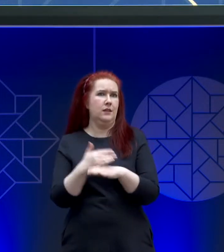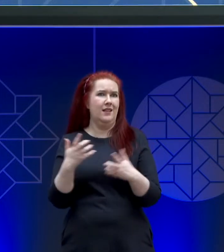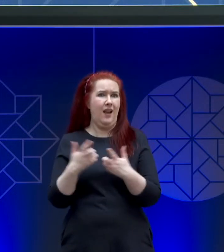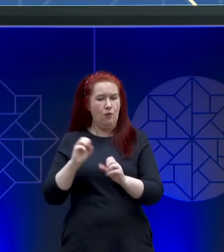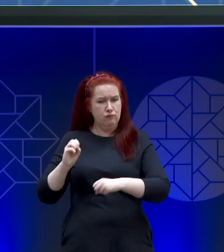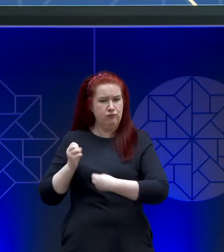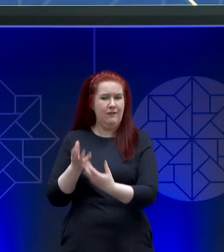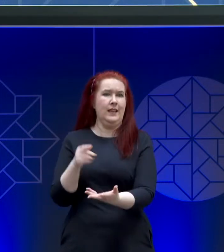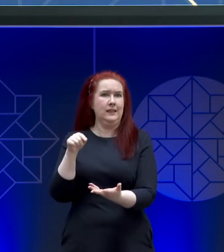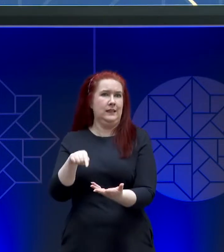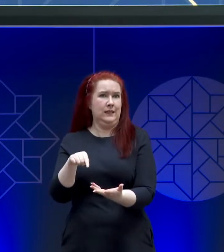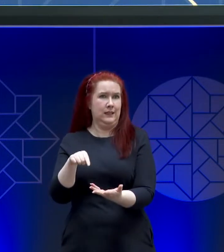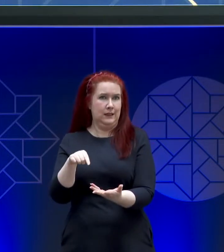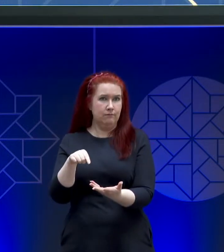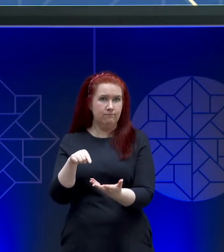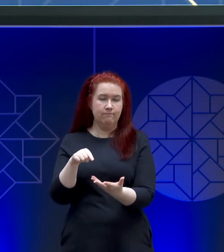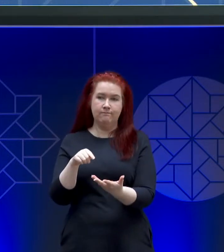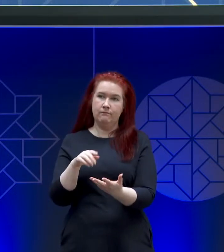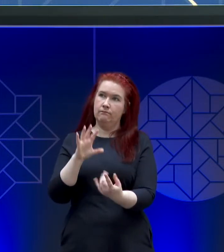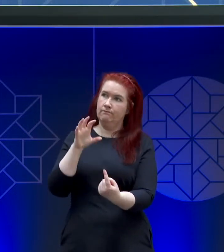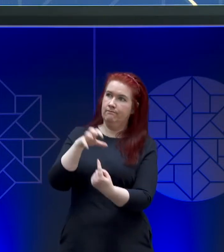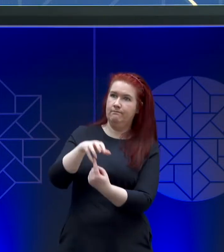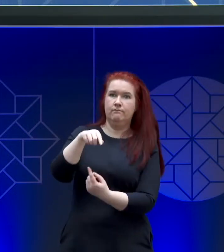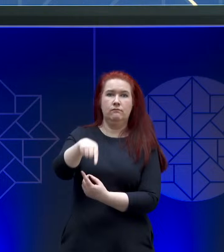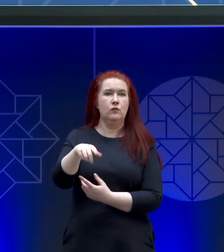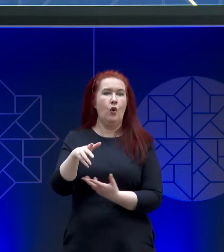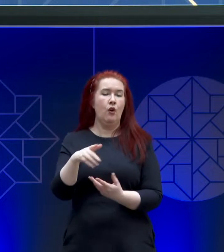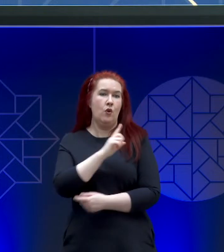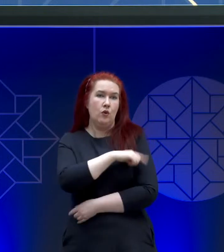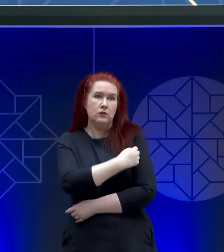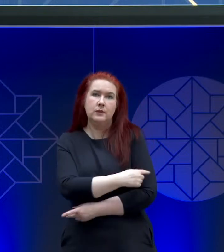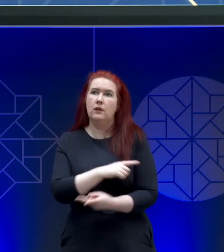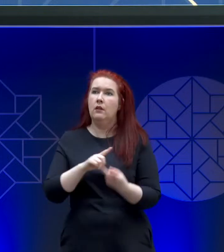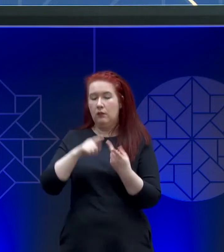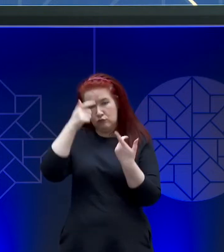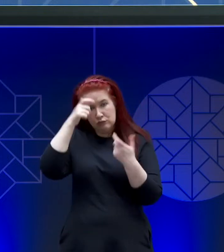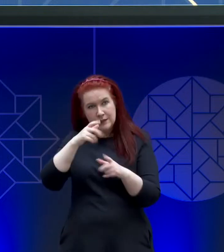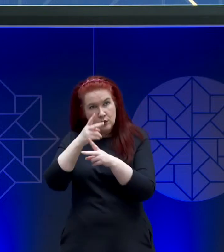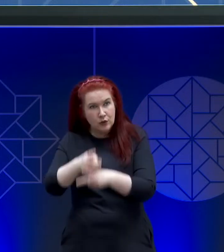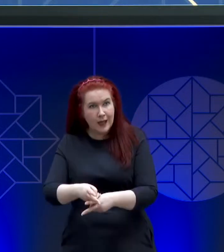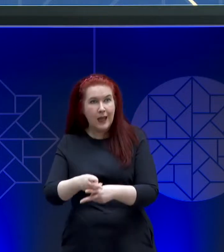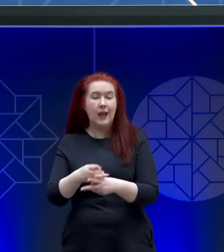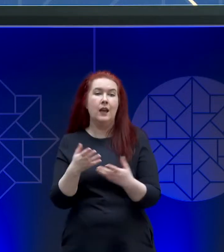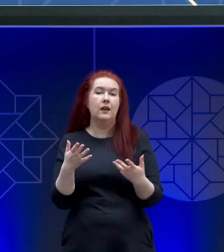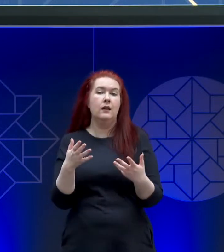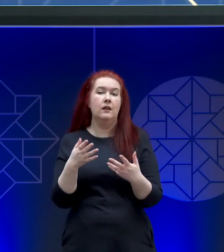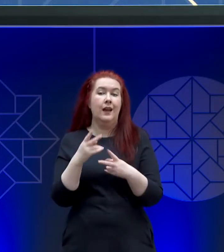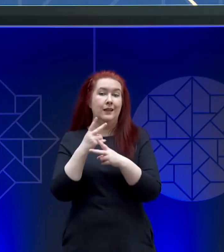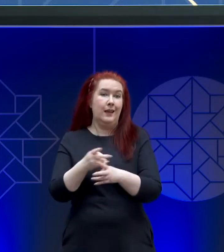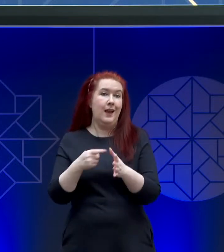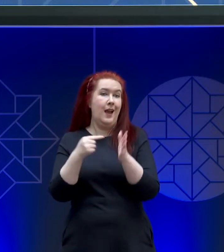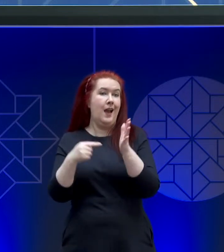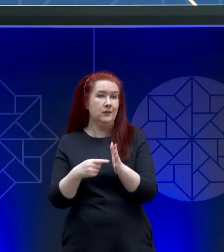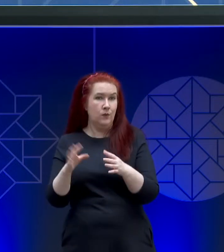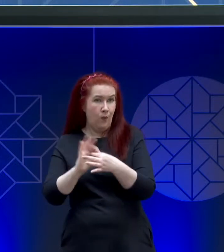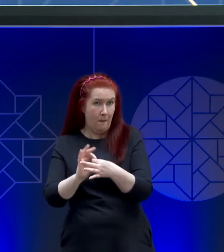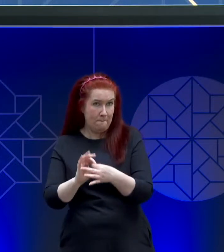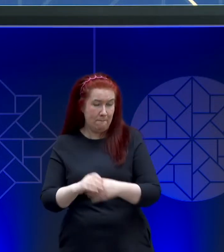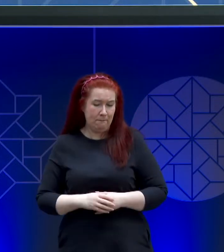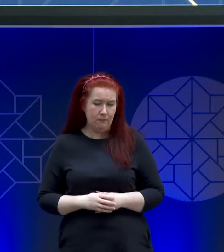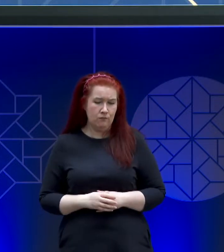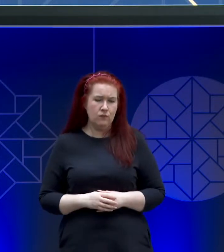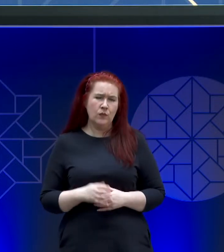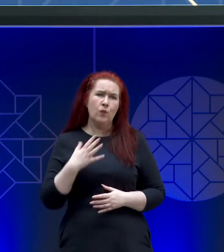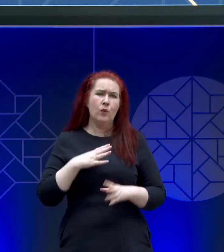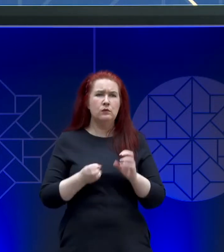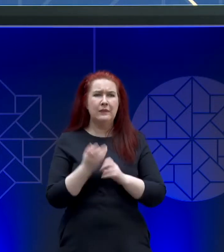those benefits into hospital settings, residential care settings and care at home settings, and trying to make sure